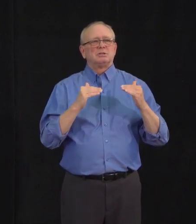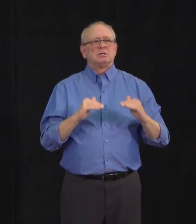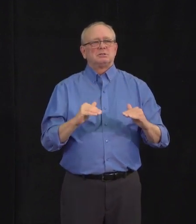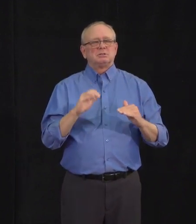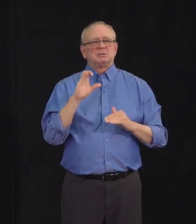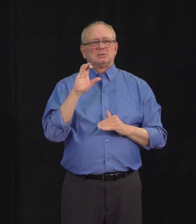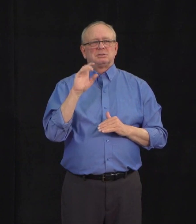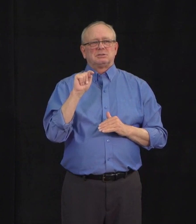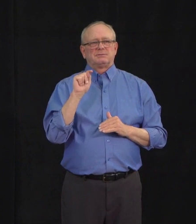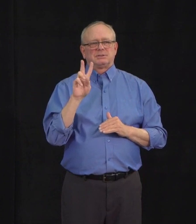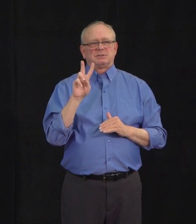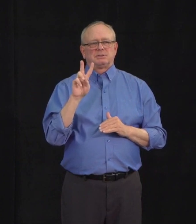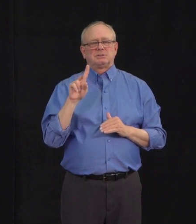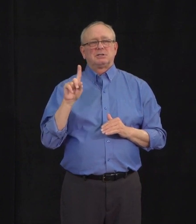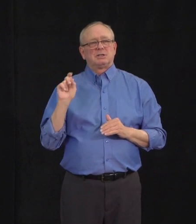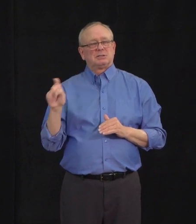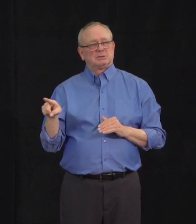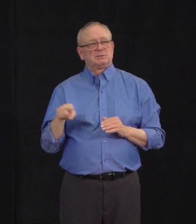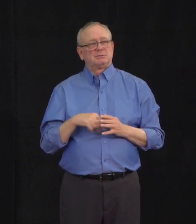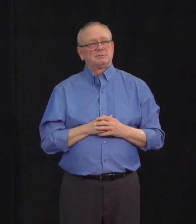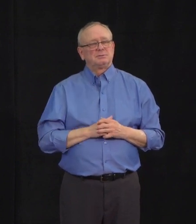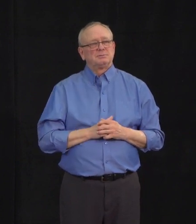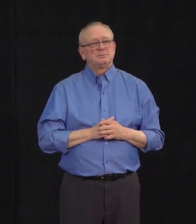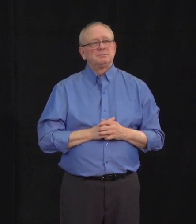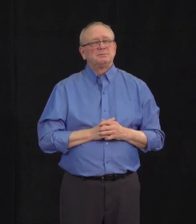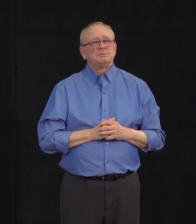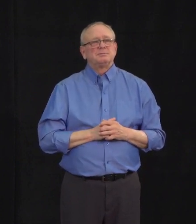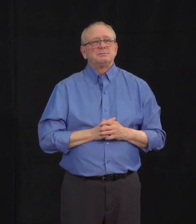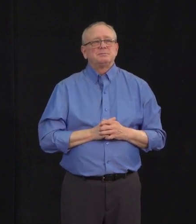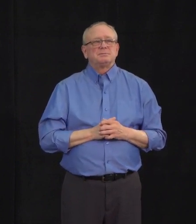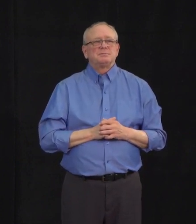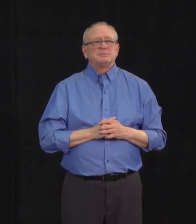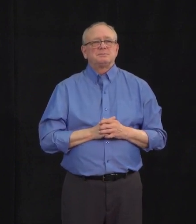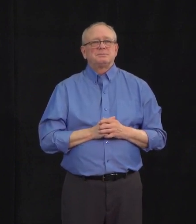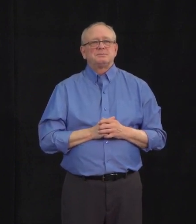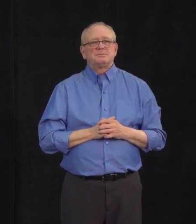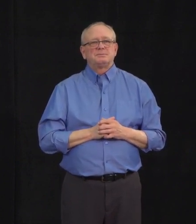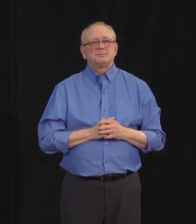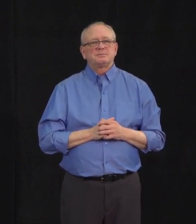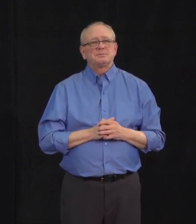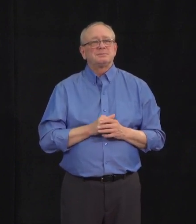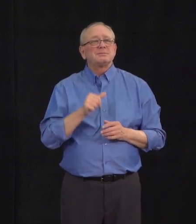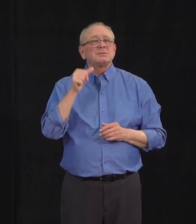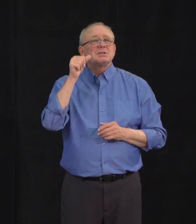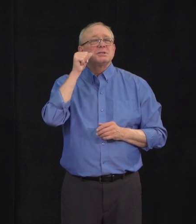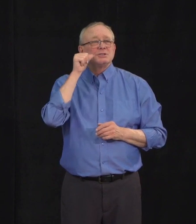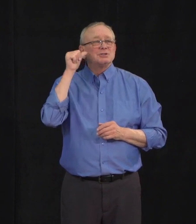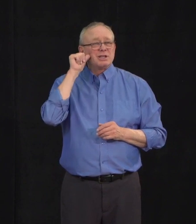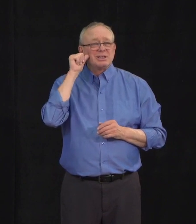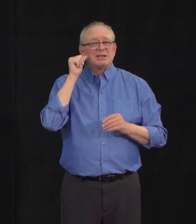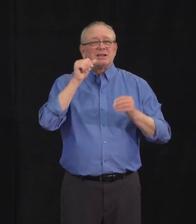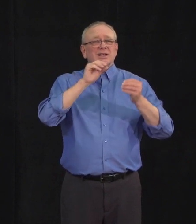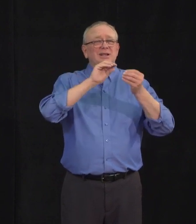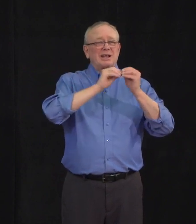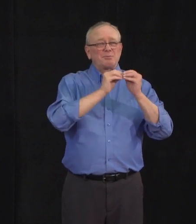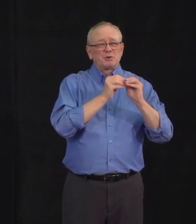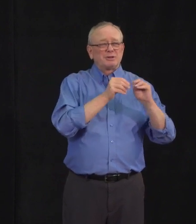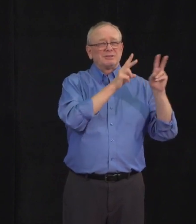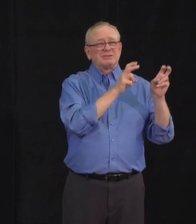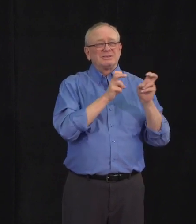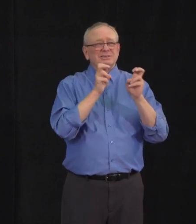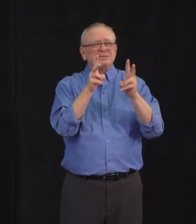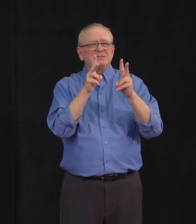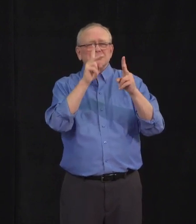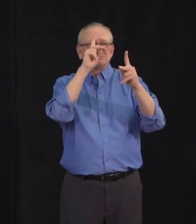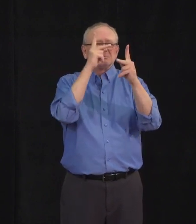Hi, Dr. Hinshaw. I just wanted to ask something about the modeling from yesterday. I noticed that the projected number of